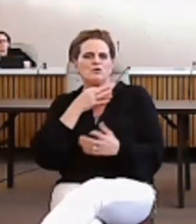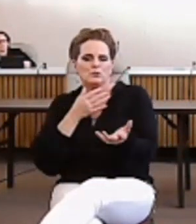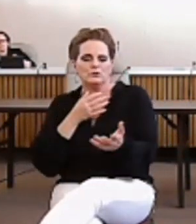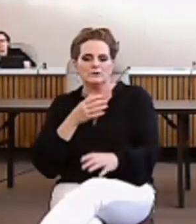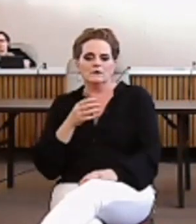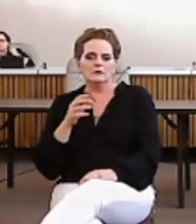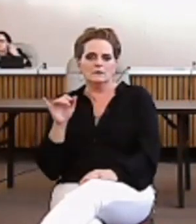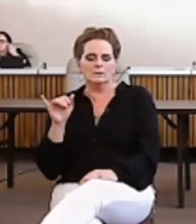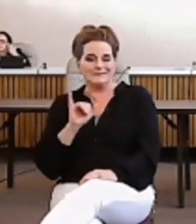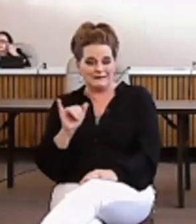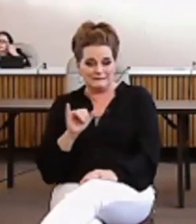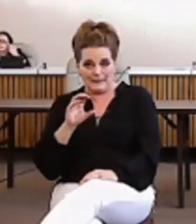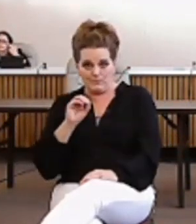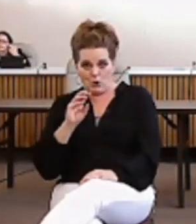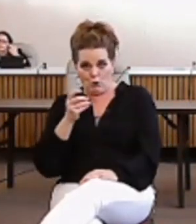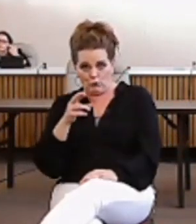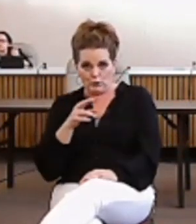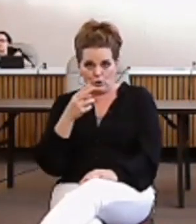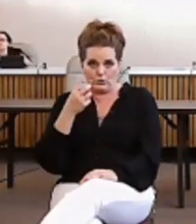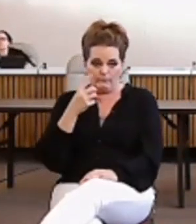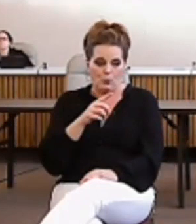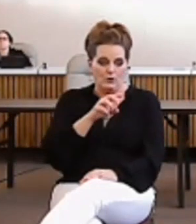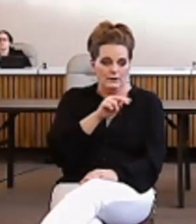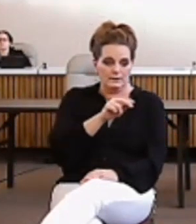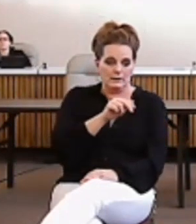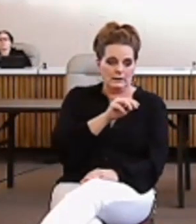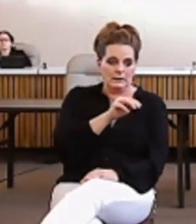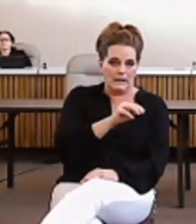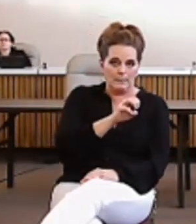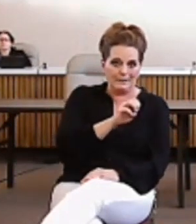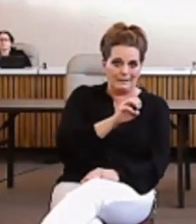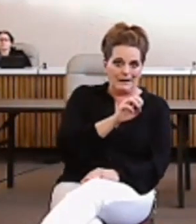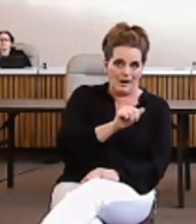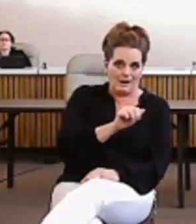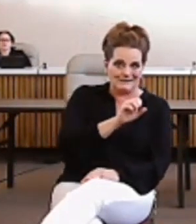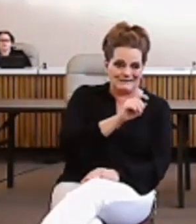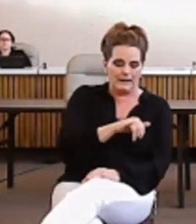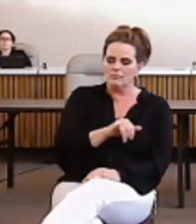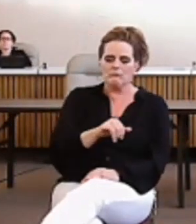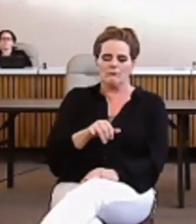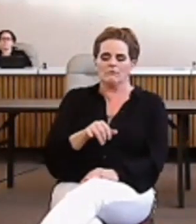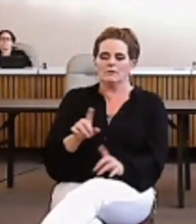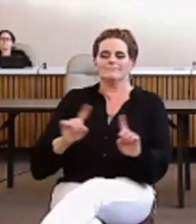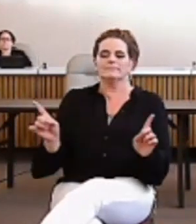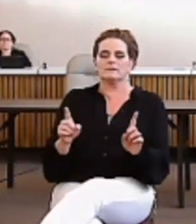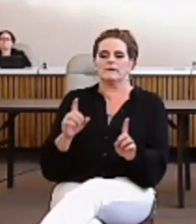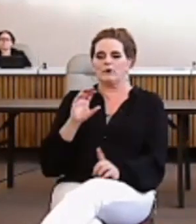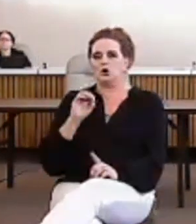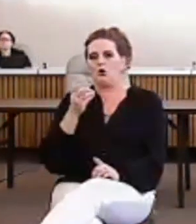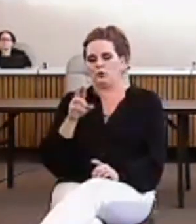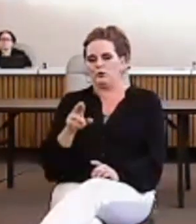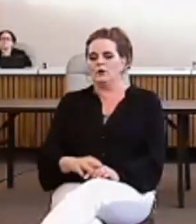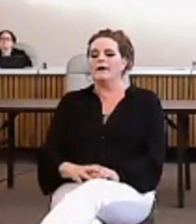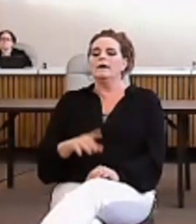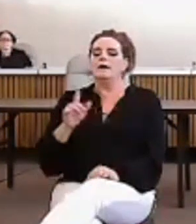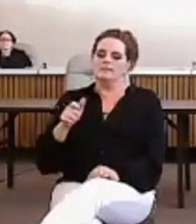is this the same owner for Namaste? as No, this it's new- a separate owner. Separate entity? Okay. Yes, separate owner. They're leasing the